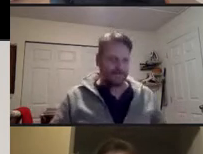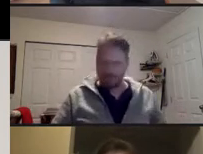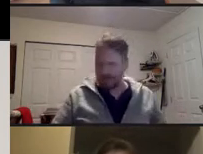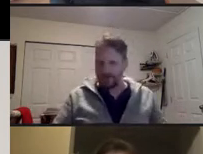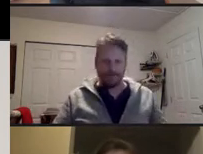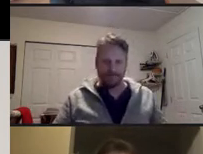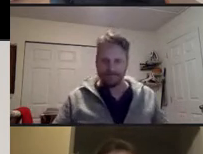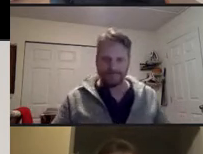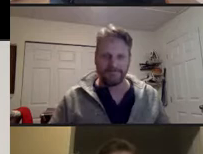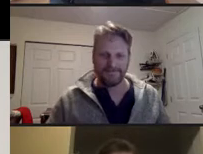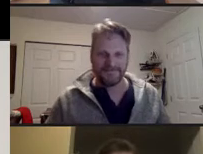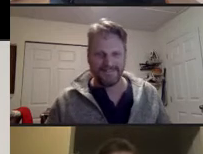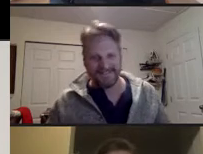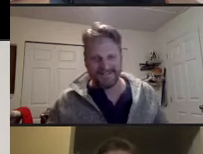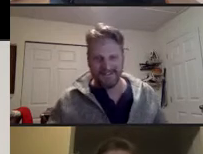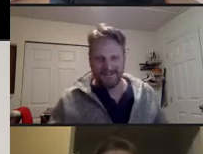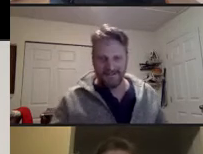Some yes, some no.